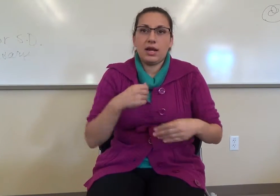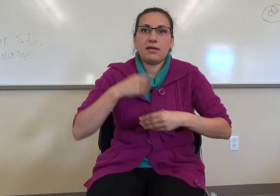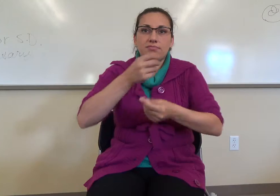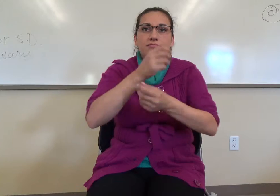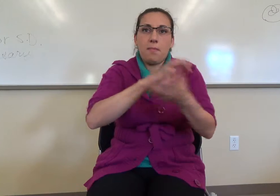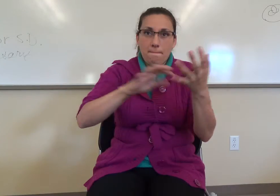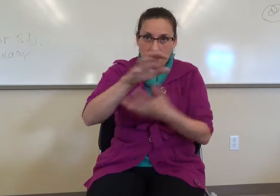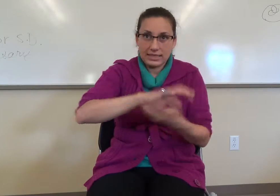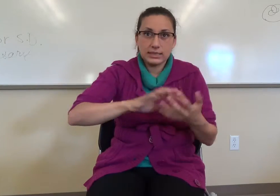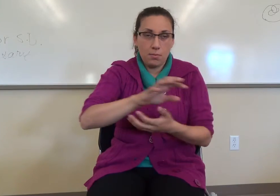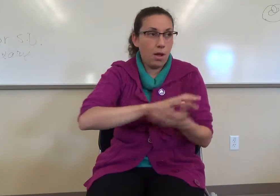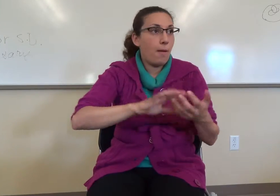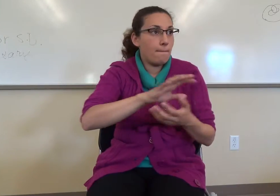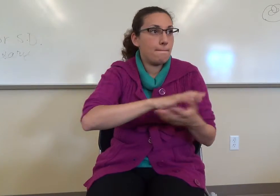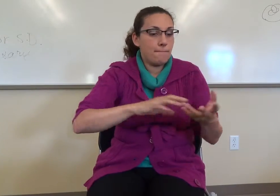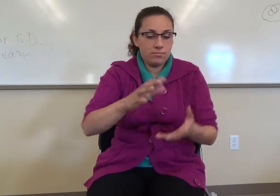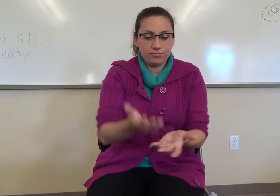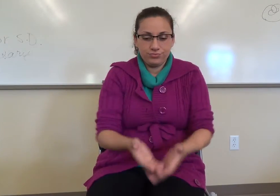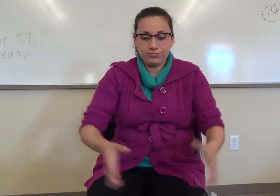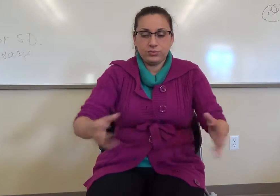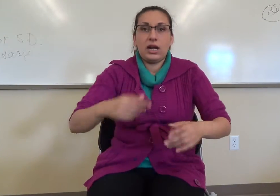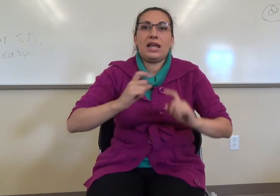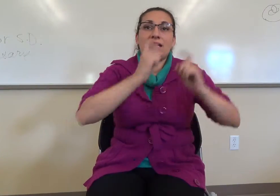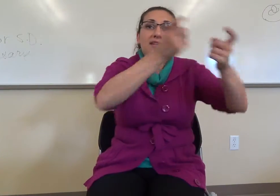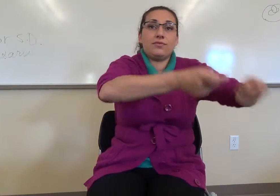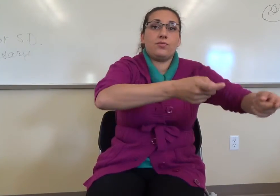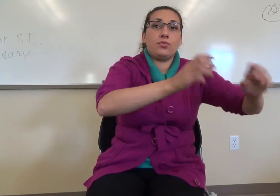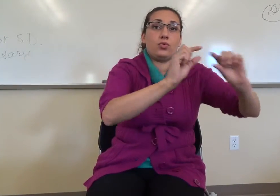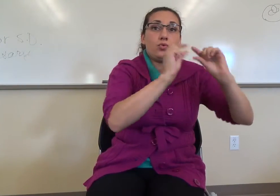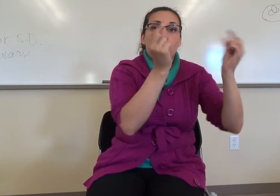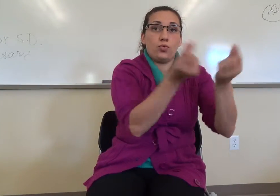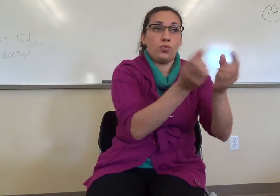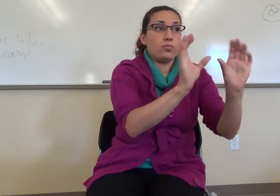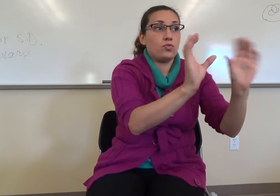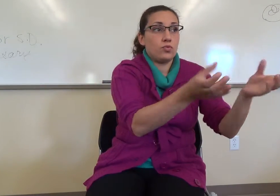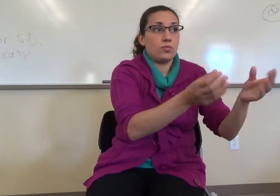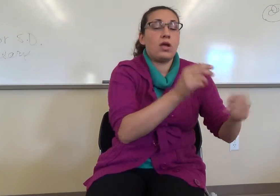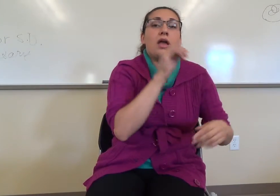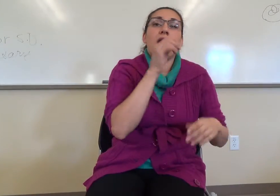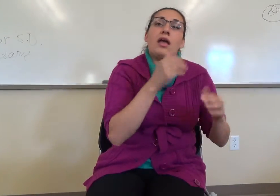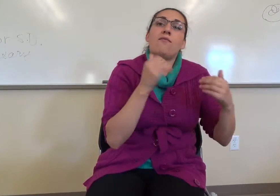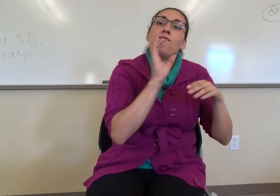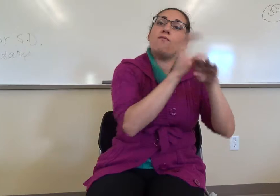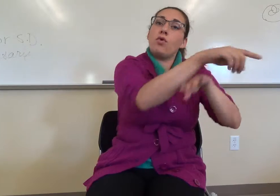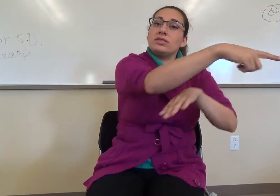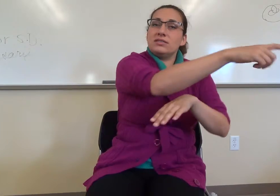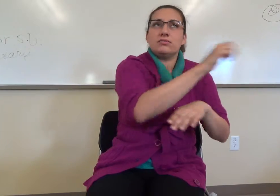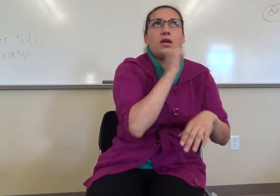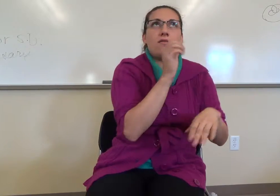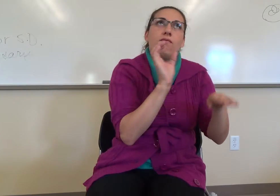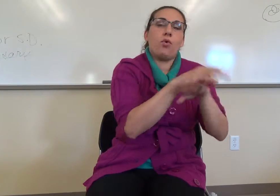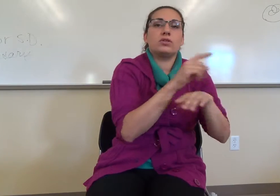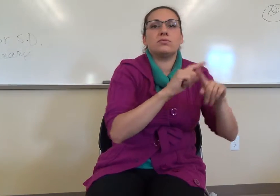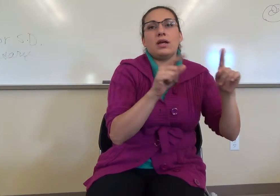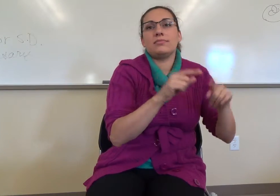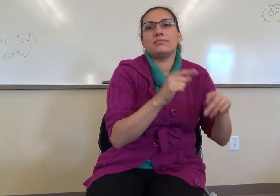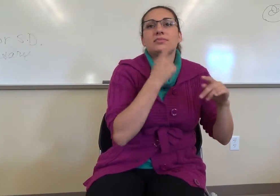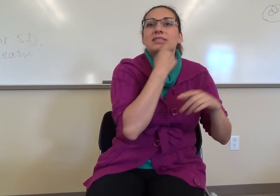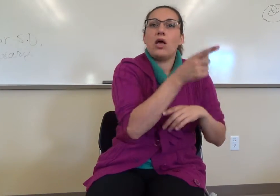them all up and I give them to a group and I have them put them into the right order. And that helps them see how to write a